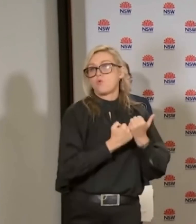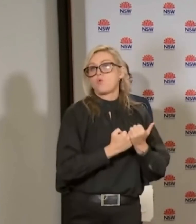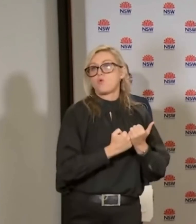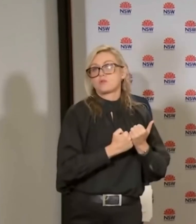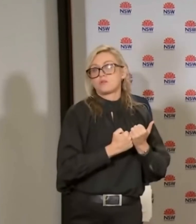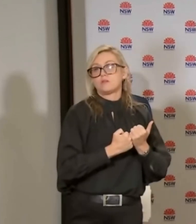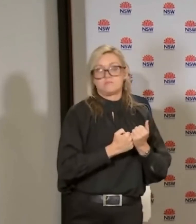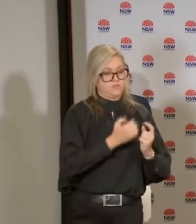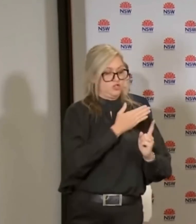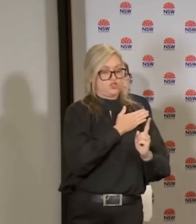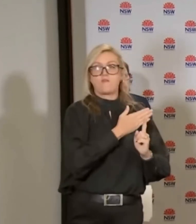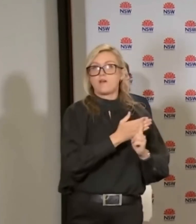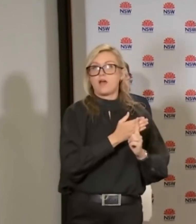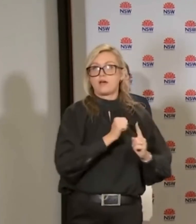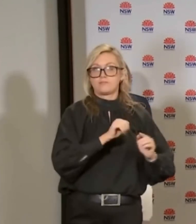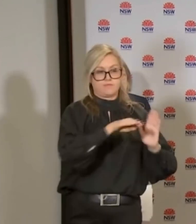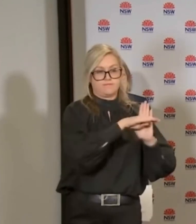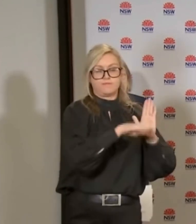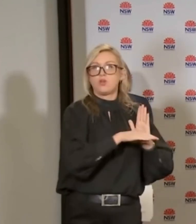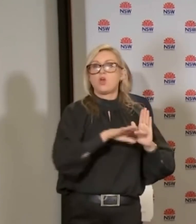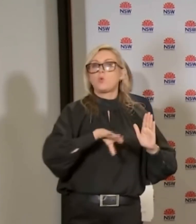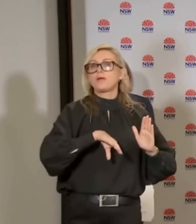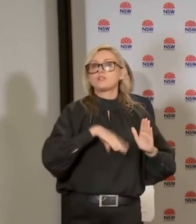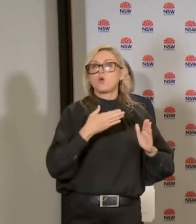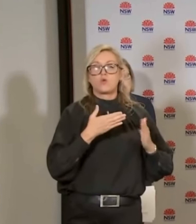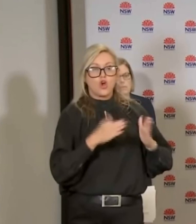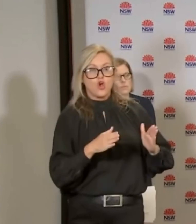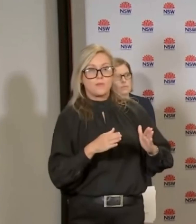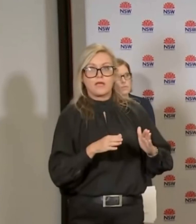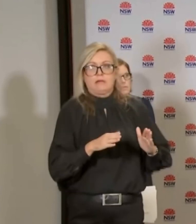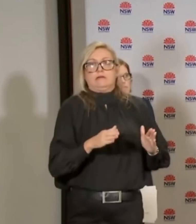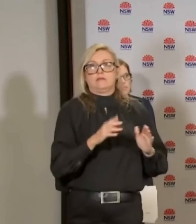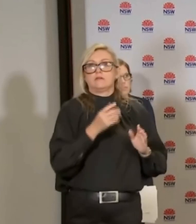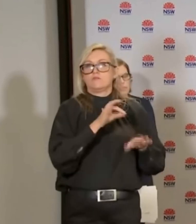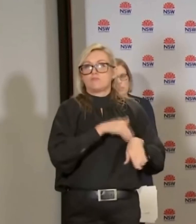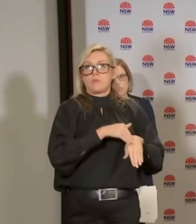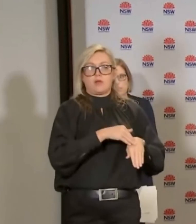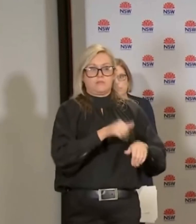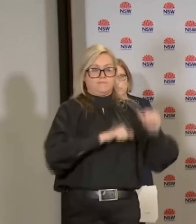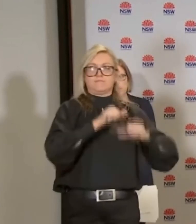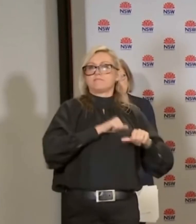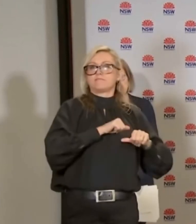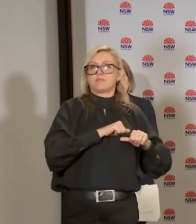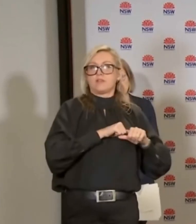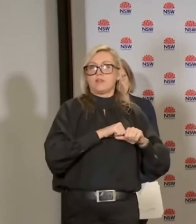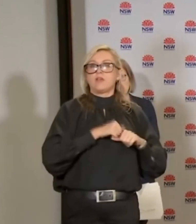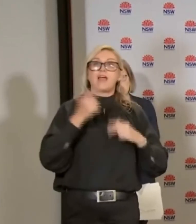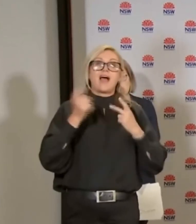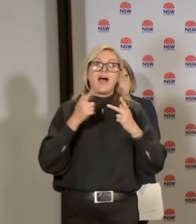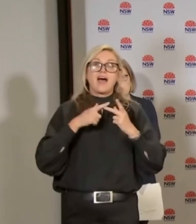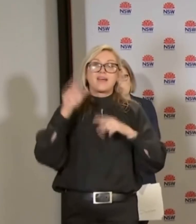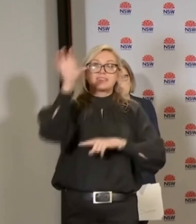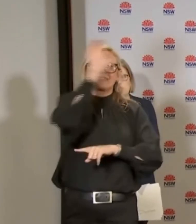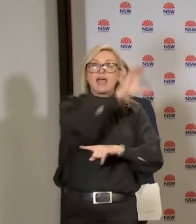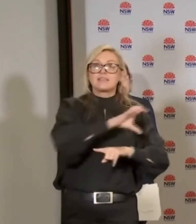taken in our state. What we don't want to do is go backwards. You look at other jurisdictions which have closed their borders. We've always acted in the national